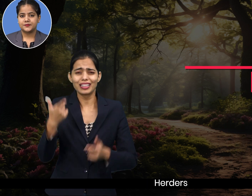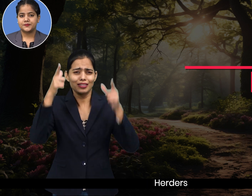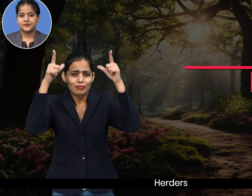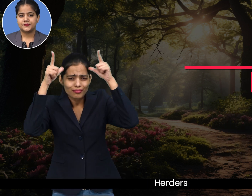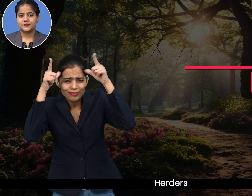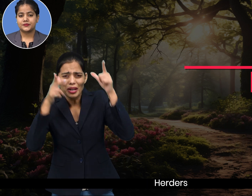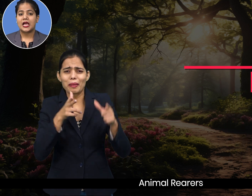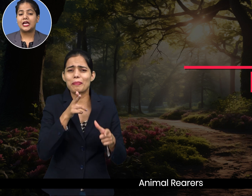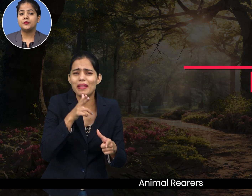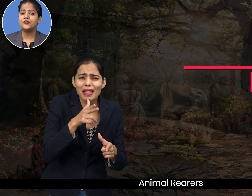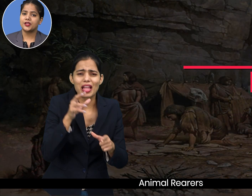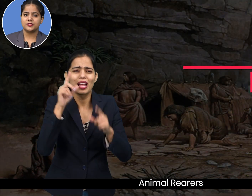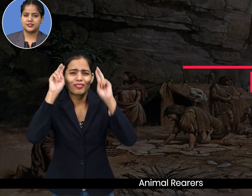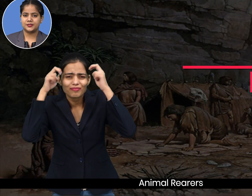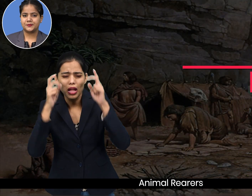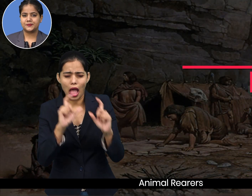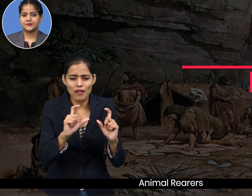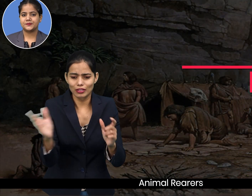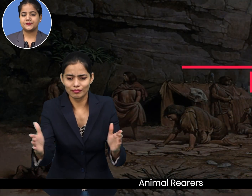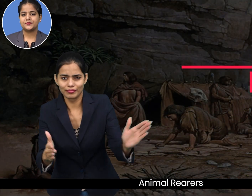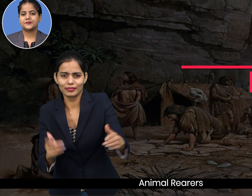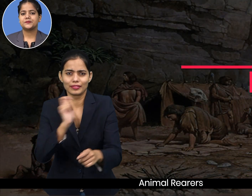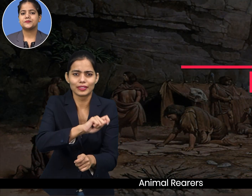Herders. Animal rearers.